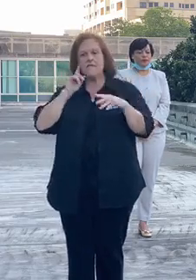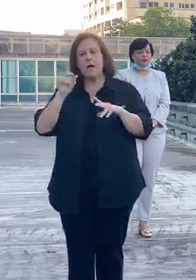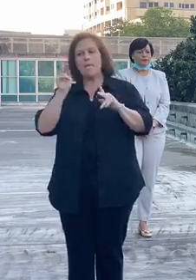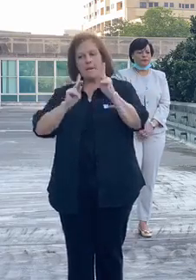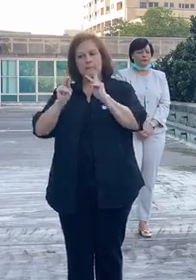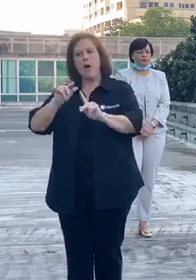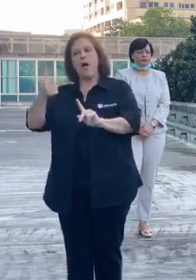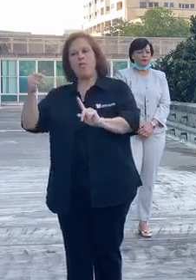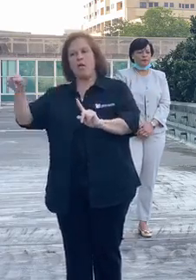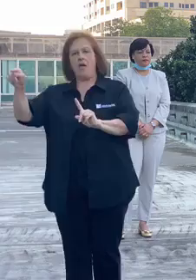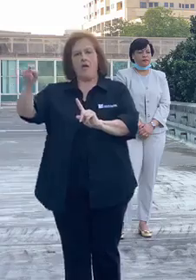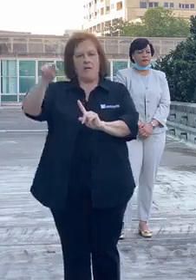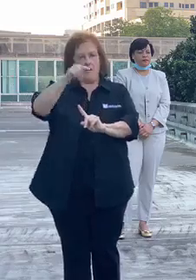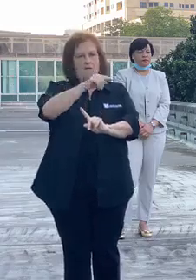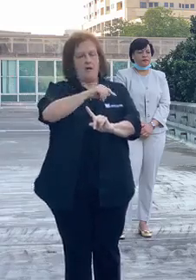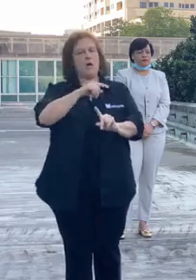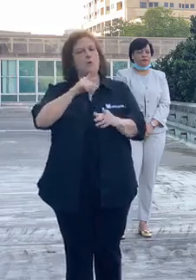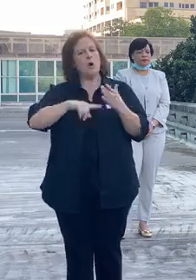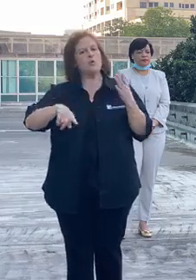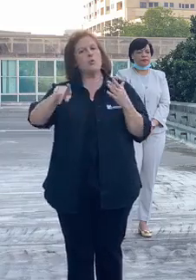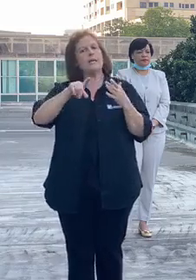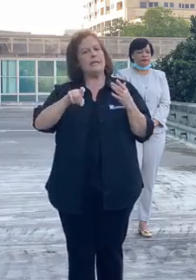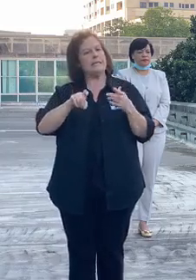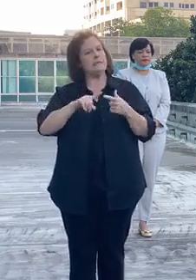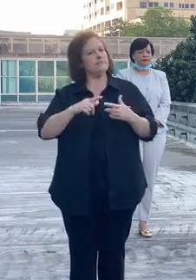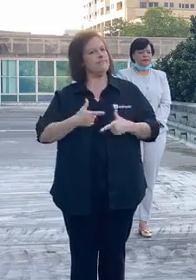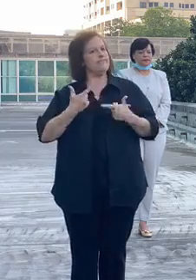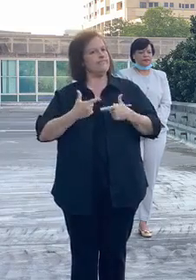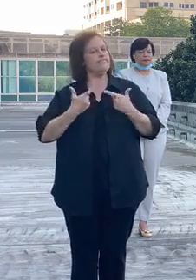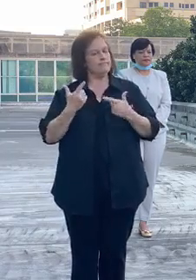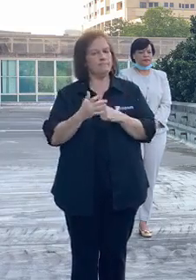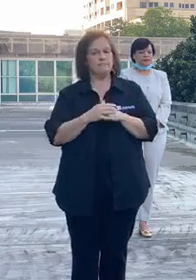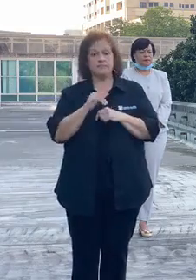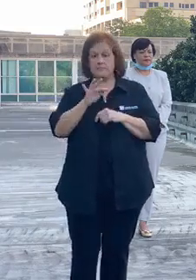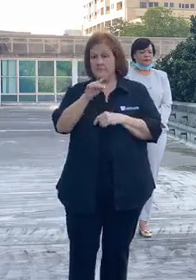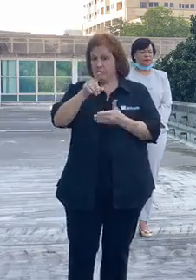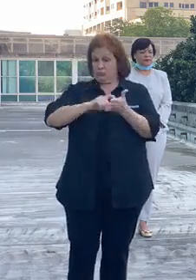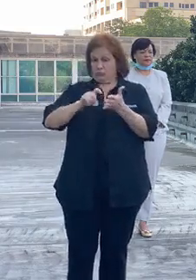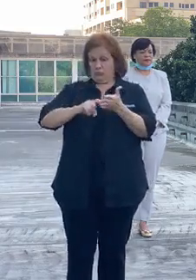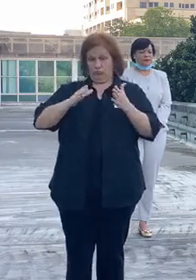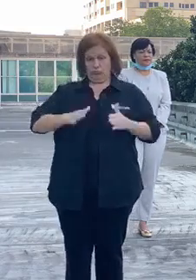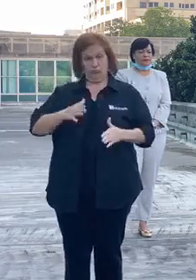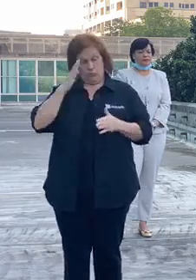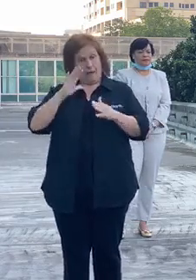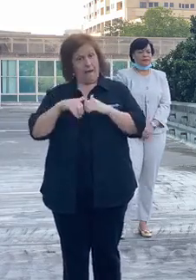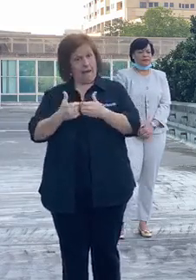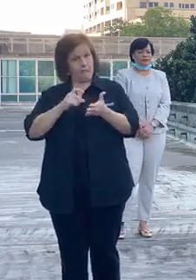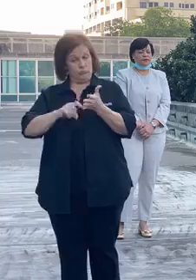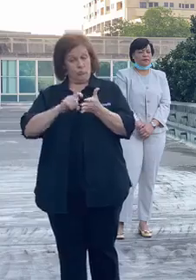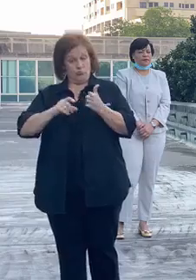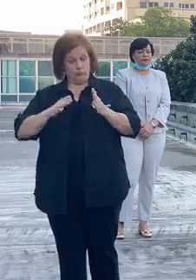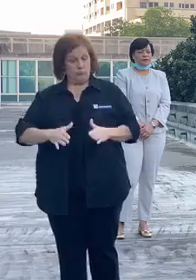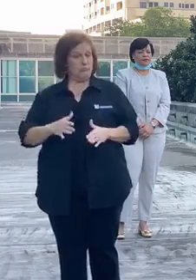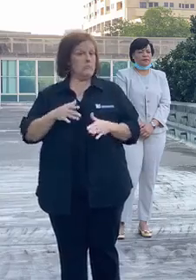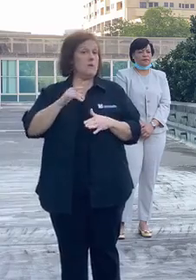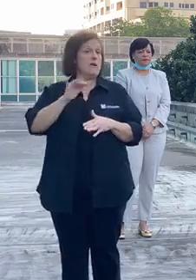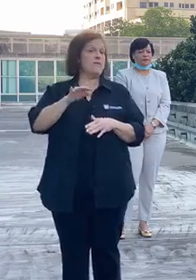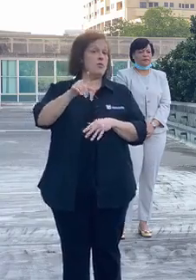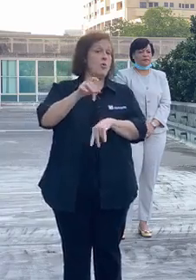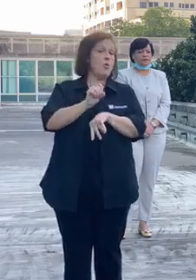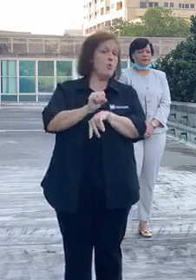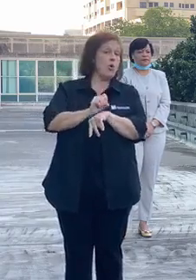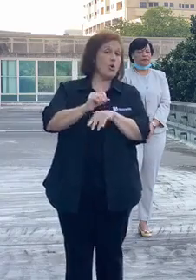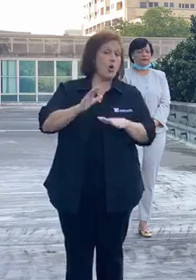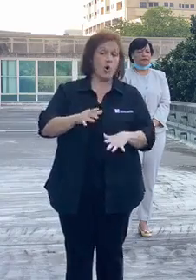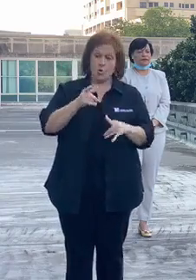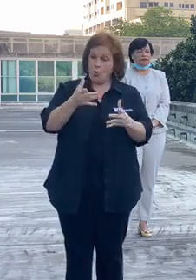that we have what we need to survive. So if you're a sewer and you'd like to contribute, or if you're an essential worker and would